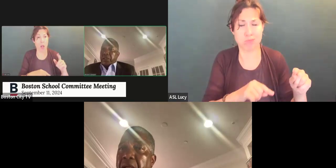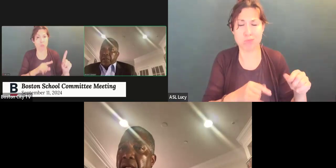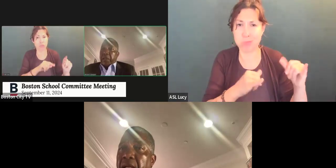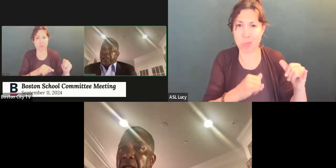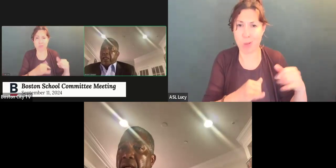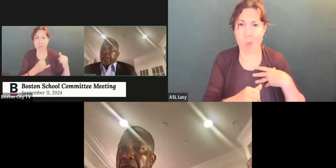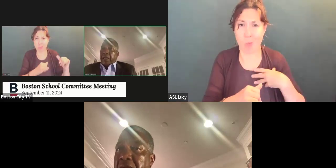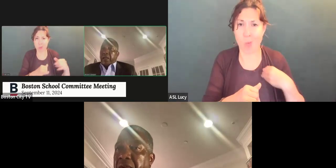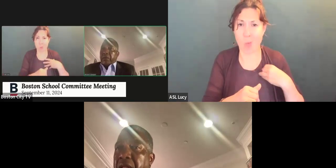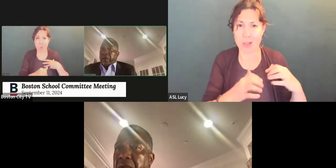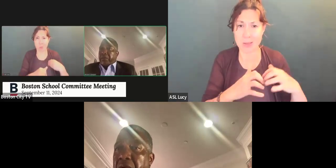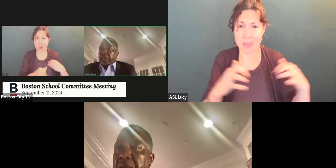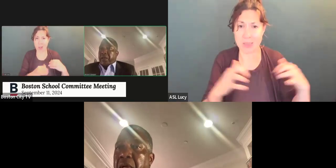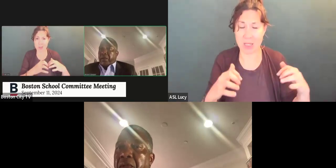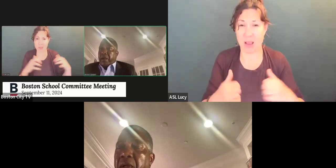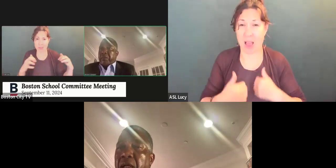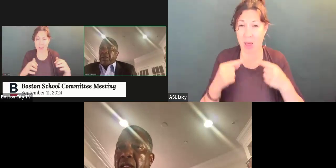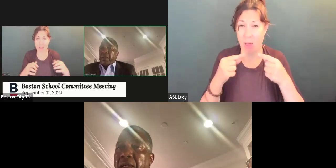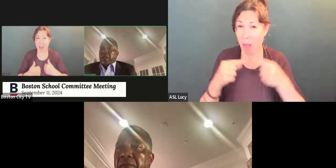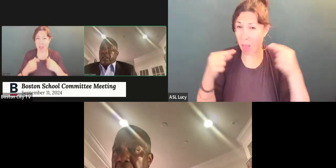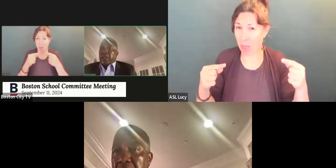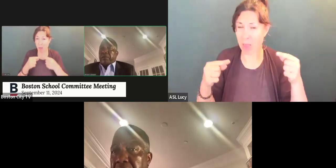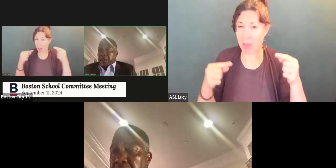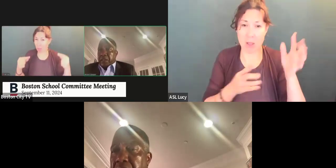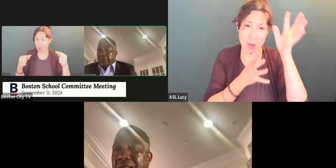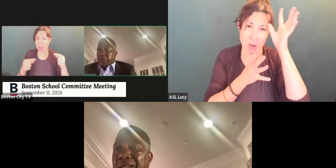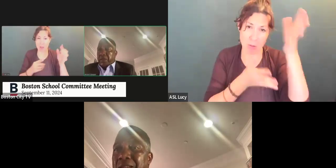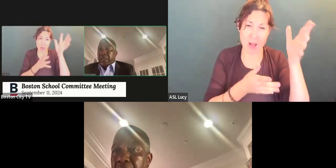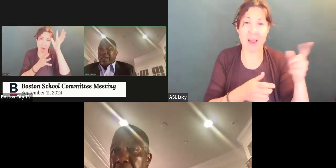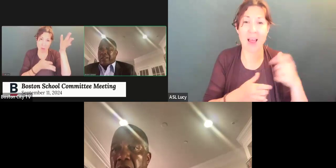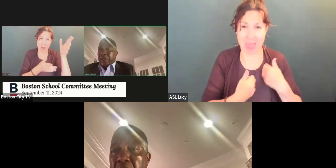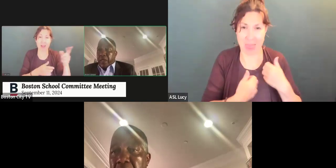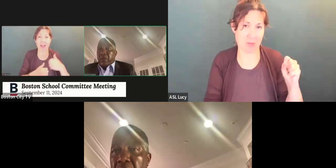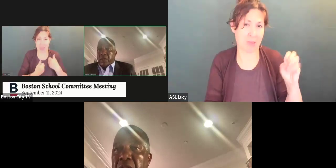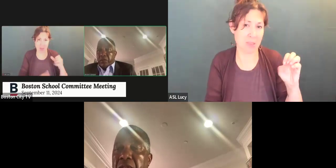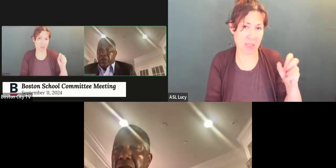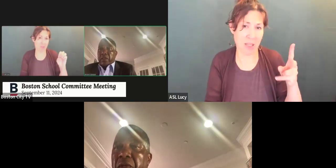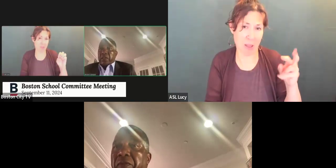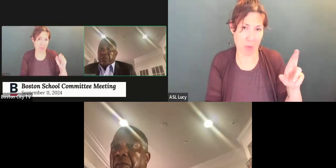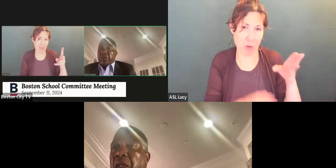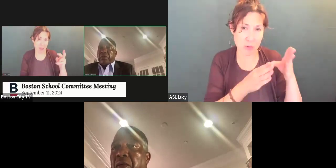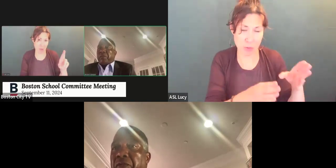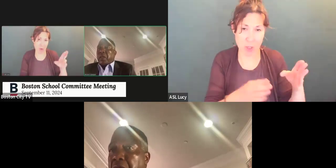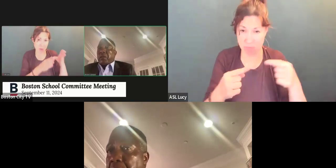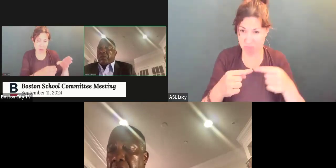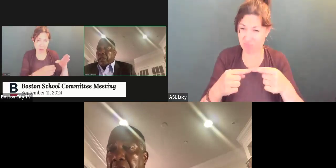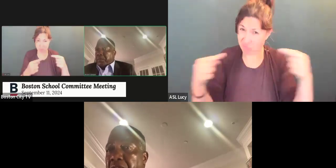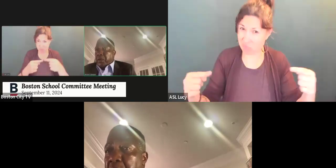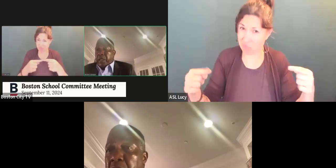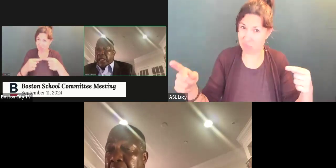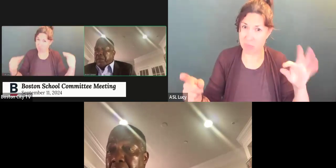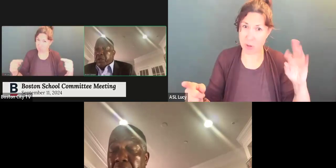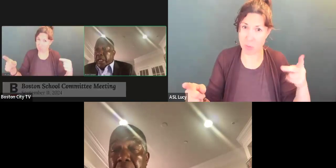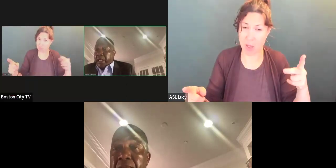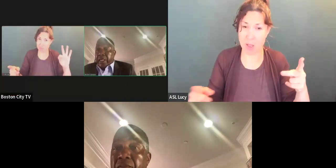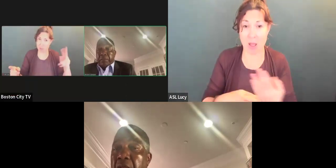street. My grandfather and grandmother lived on Seaver Street, directly across the street from Franklin Park. Every